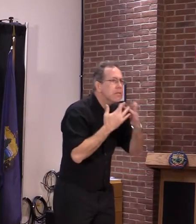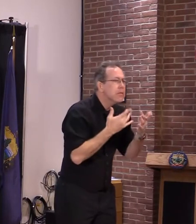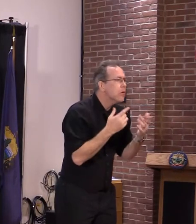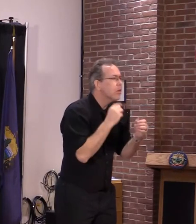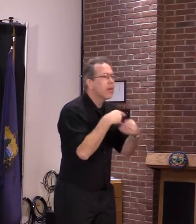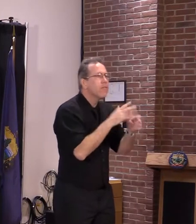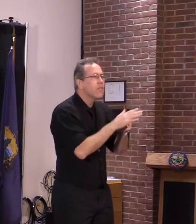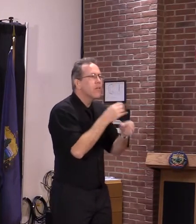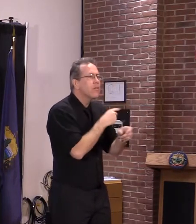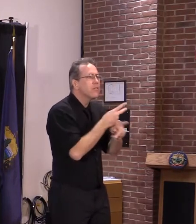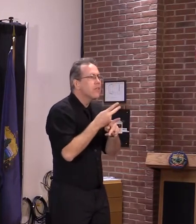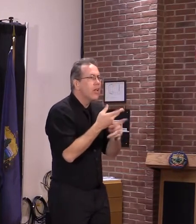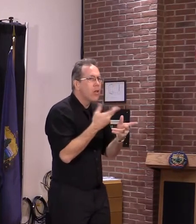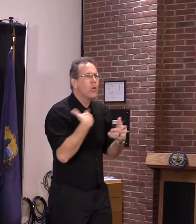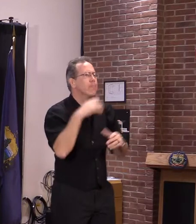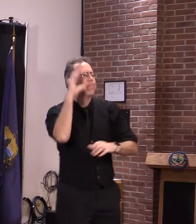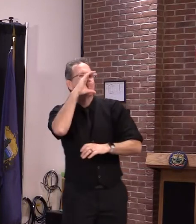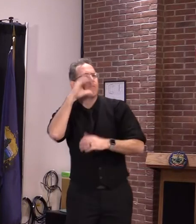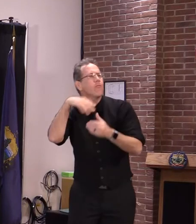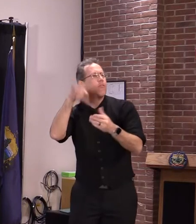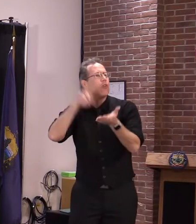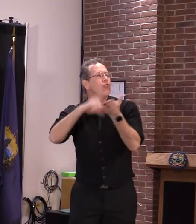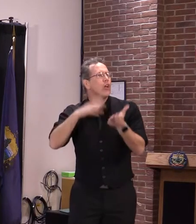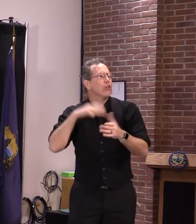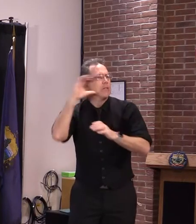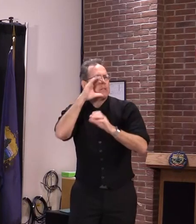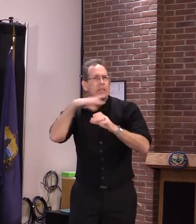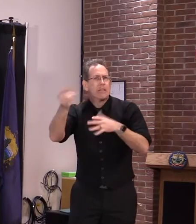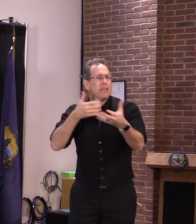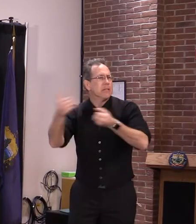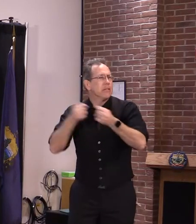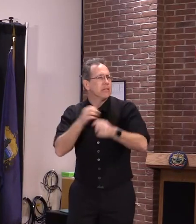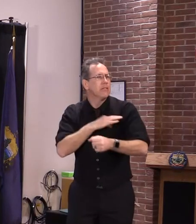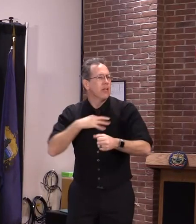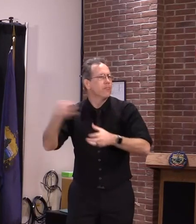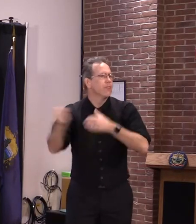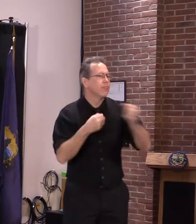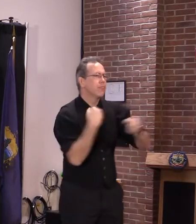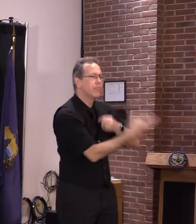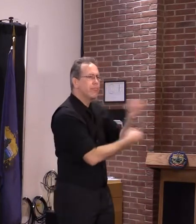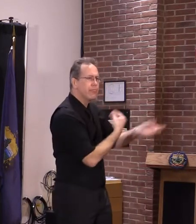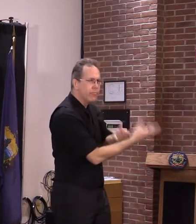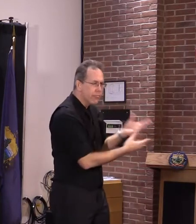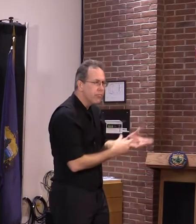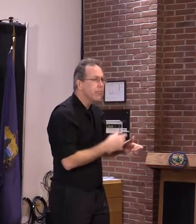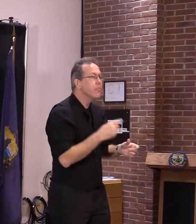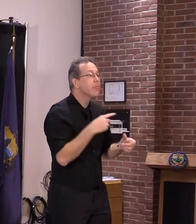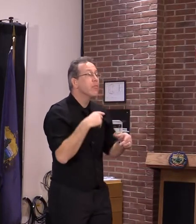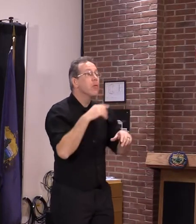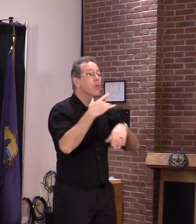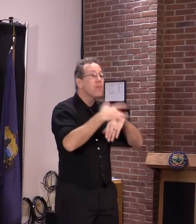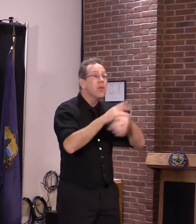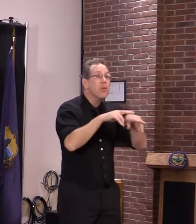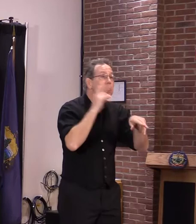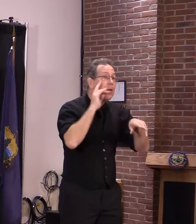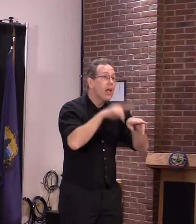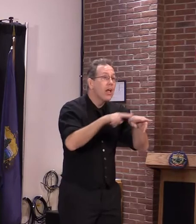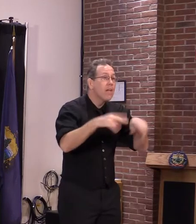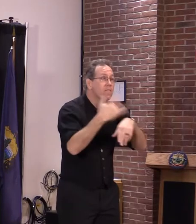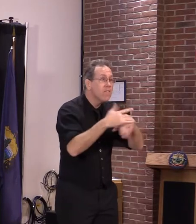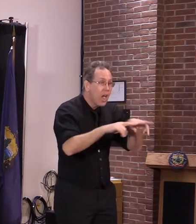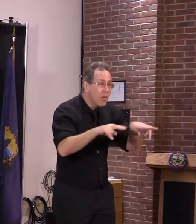of contracts that we've had that have allowed beds to be opened up and open beds to remain